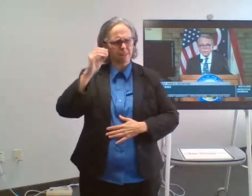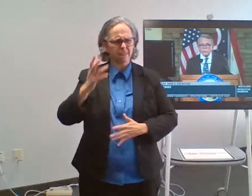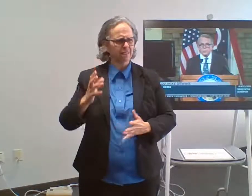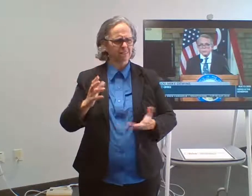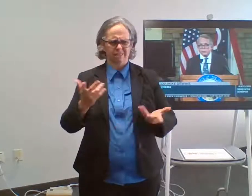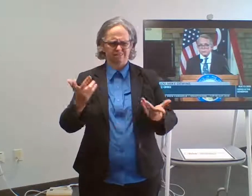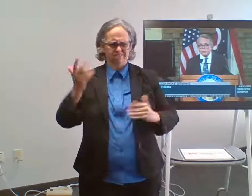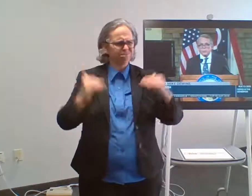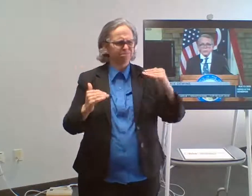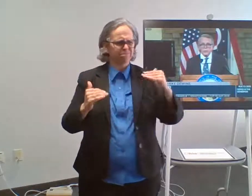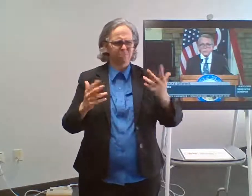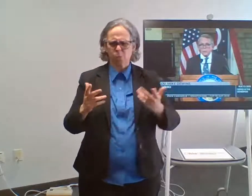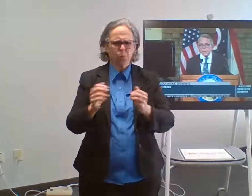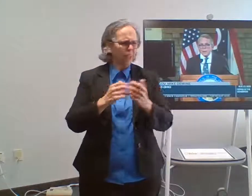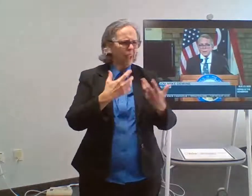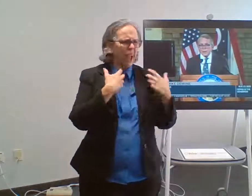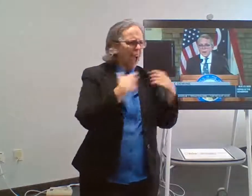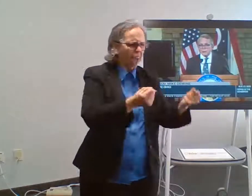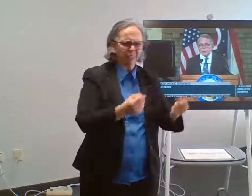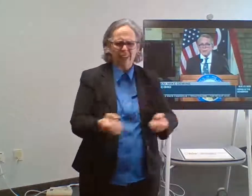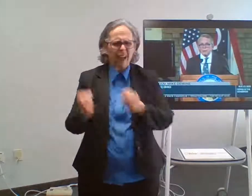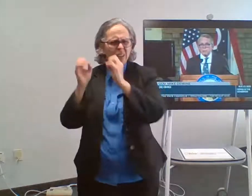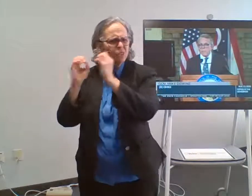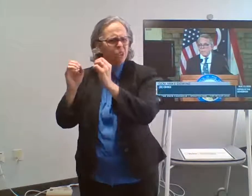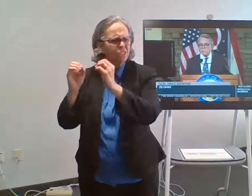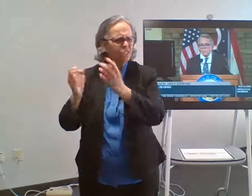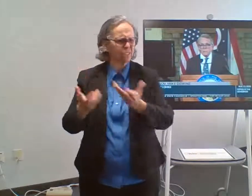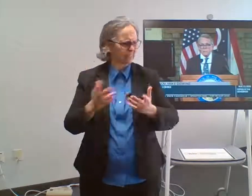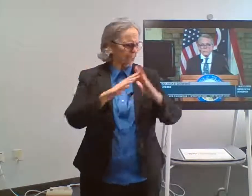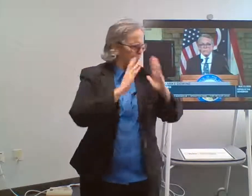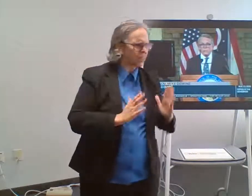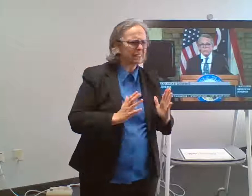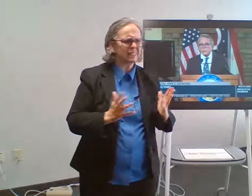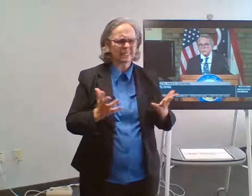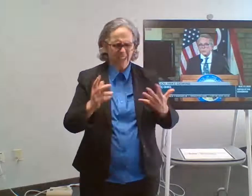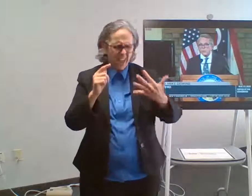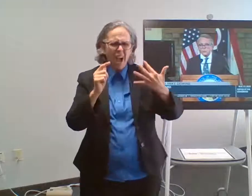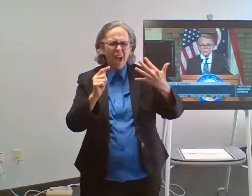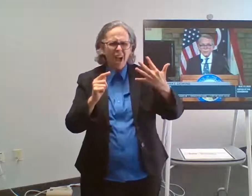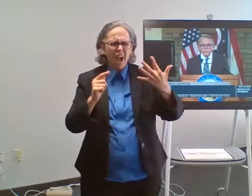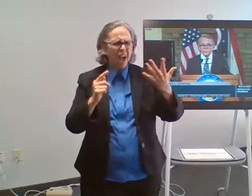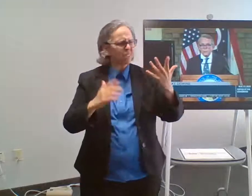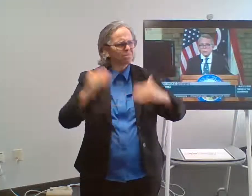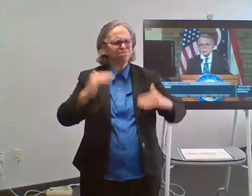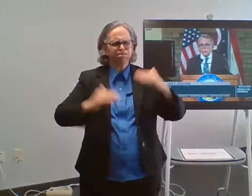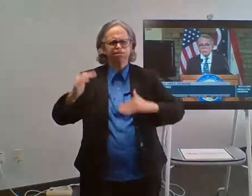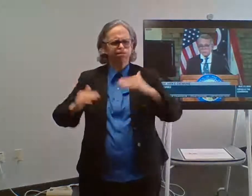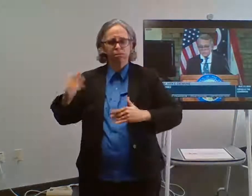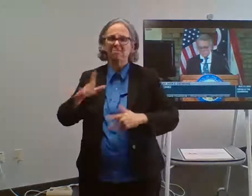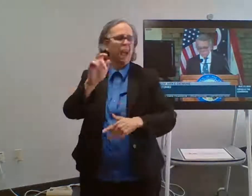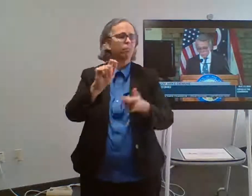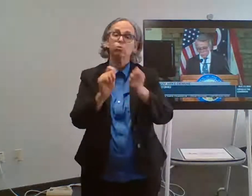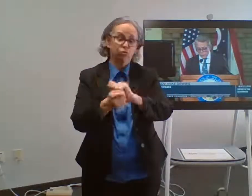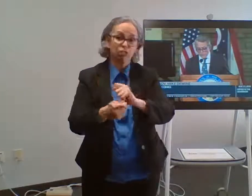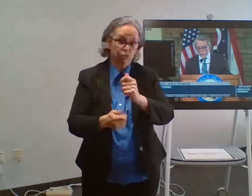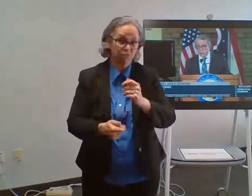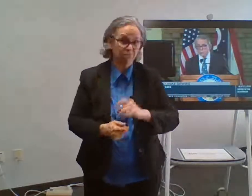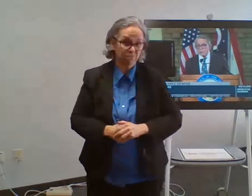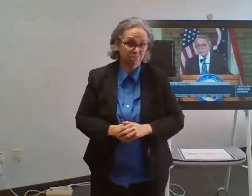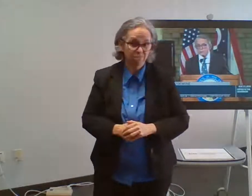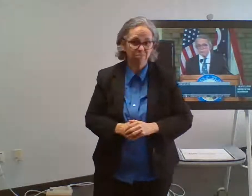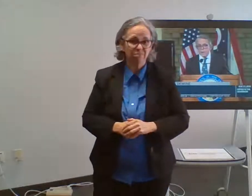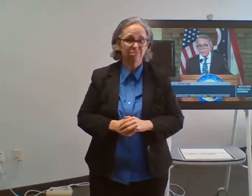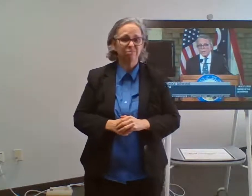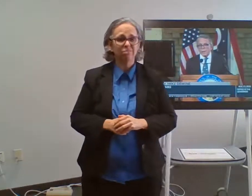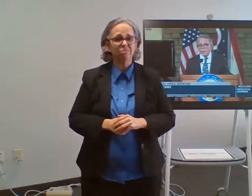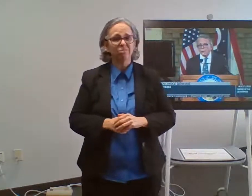in education. There are disparities in housing and many, many other things. And we have to change. We have to change that. But what I think I'll